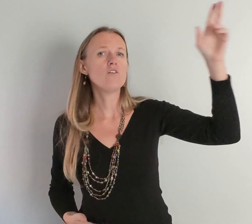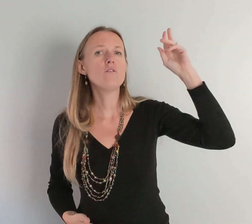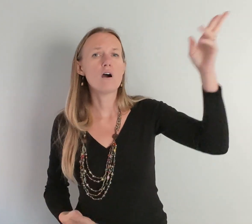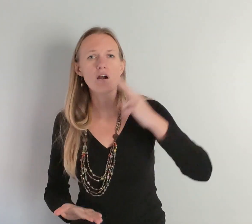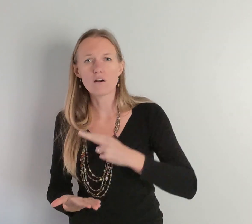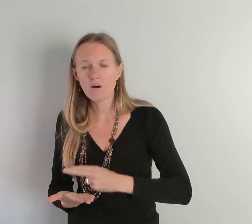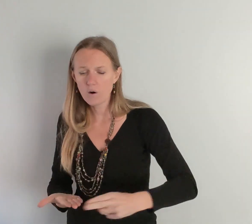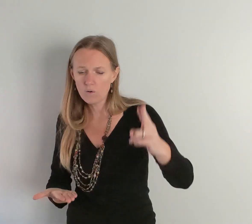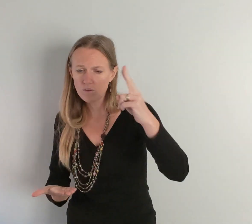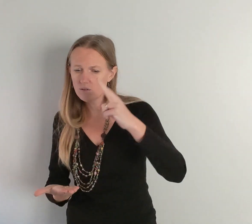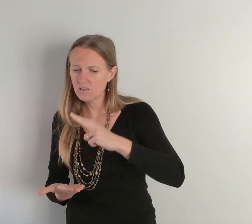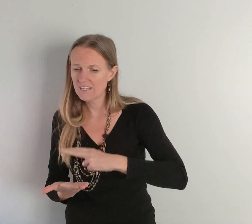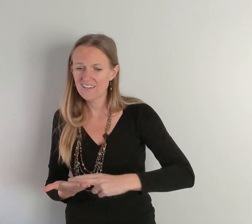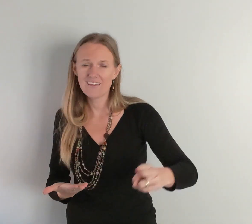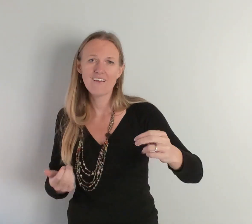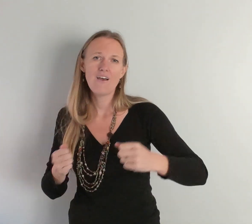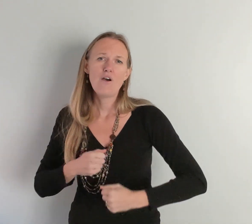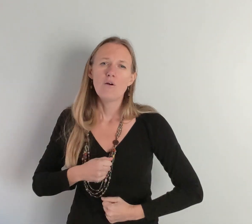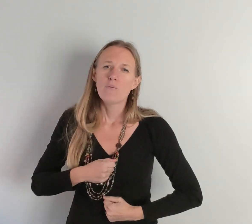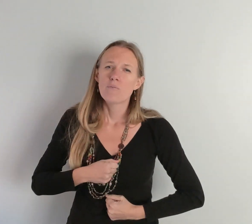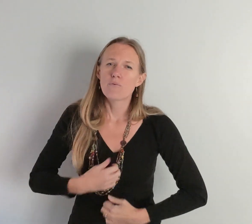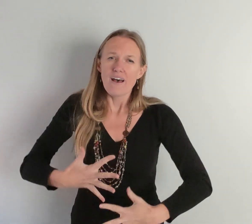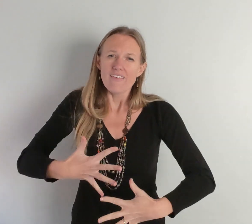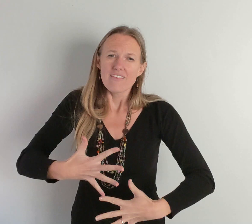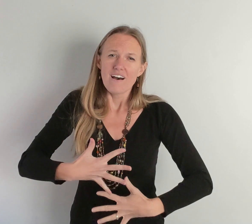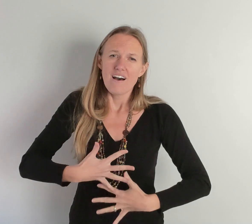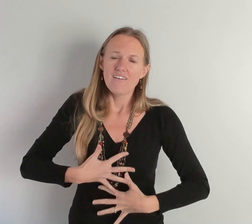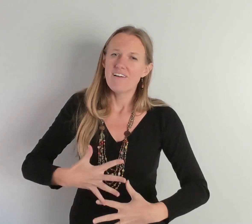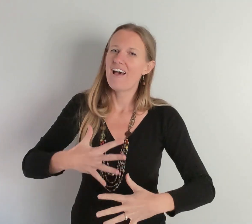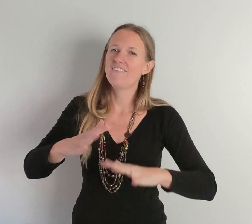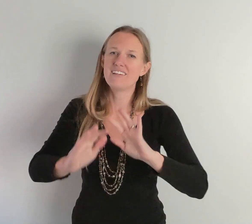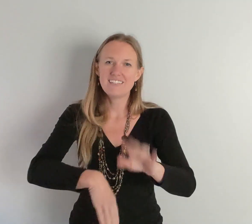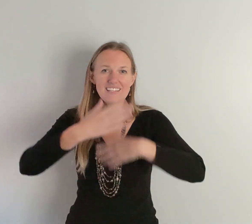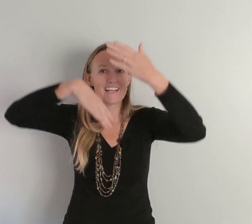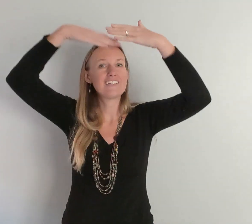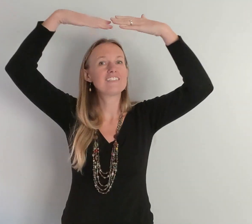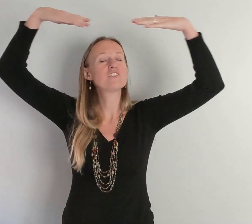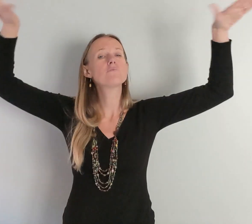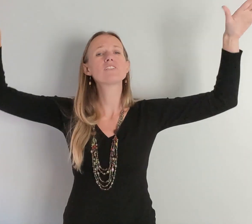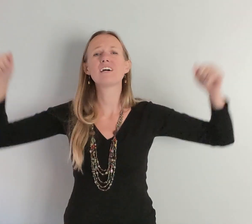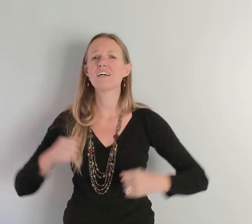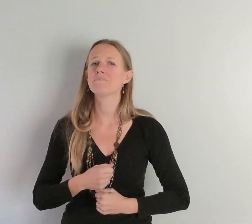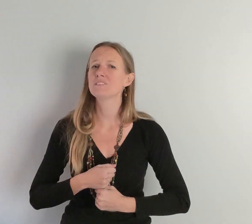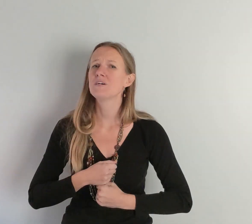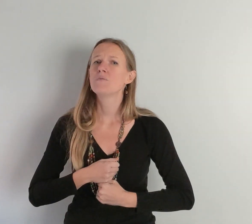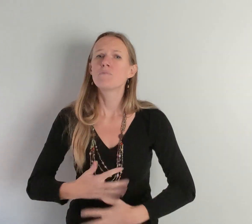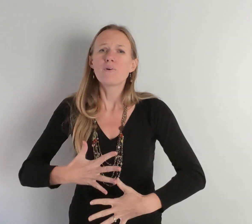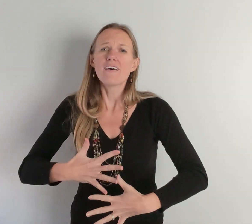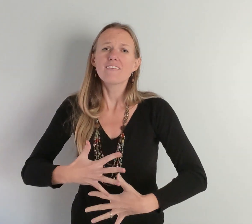you are holy, breath of heaven. And then that does it 2 more times,